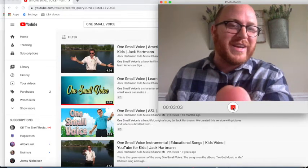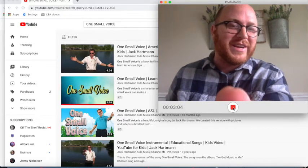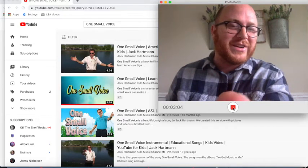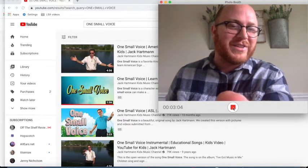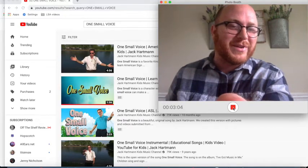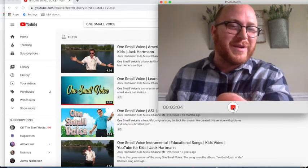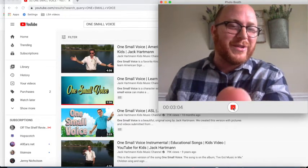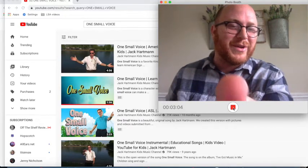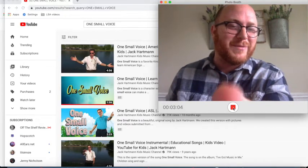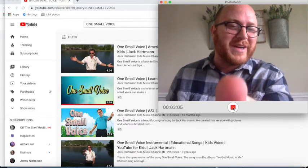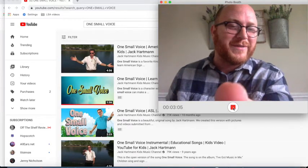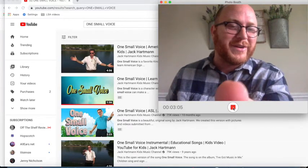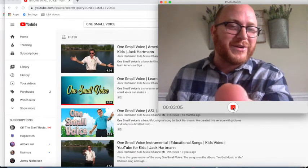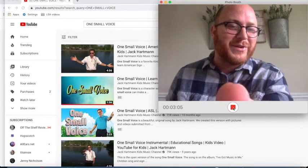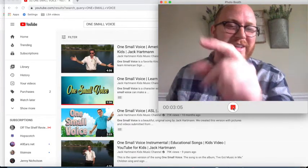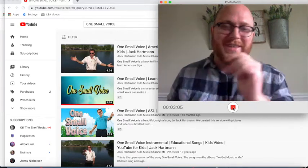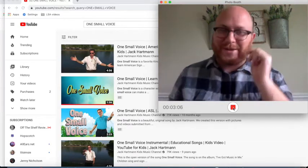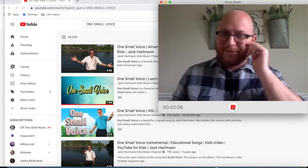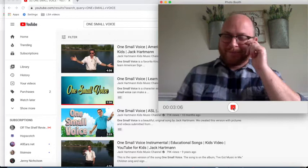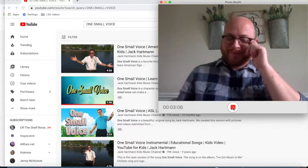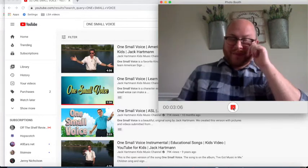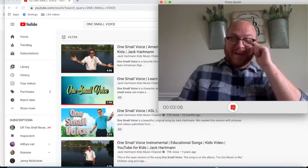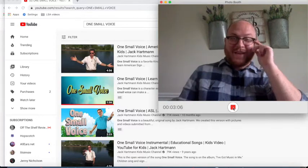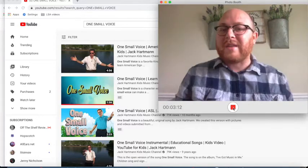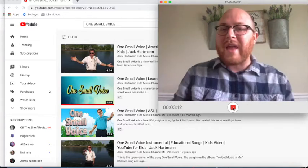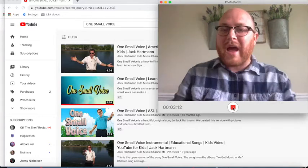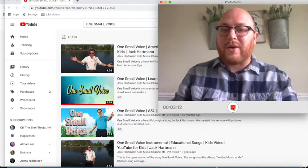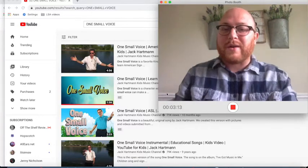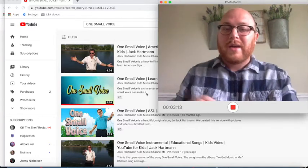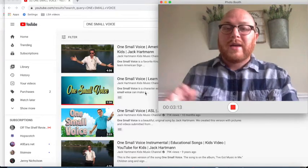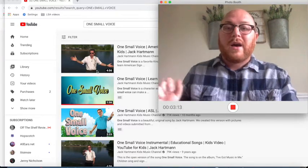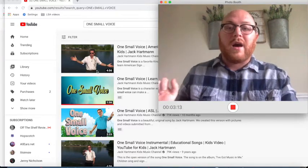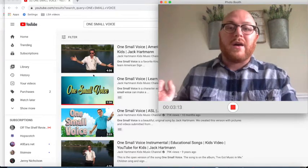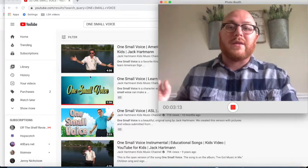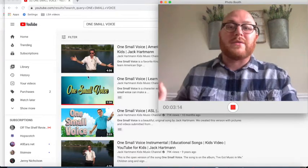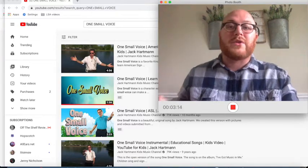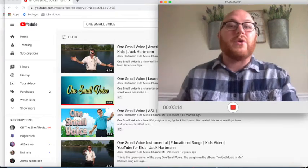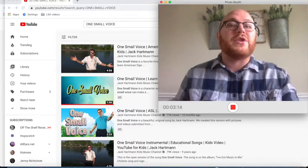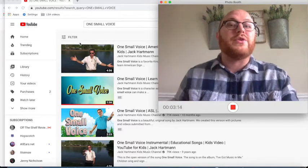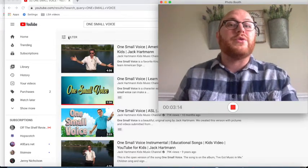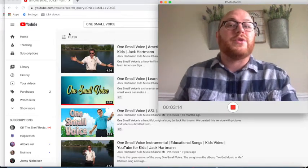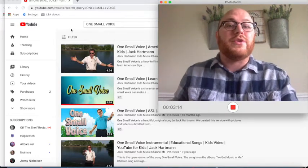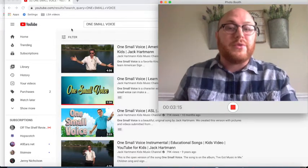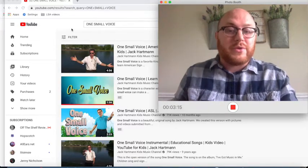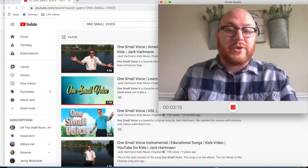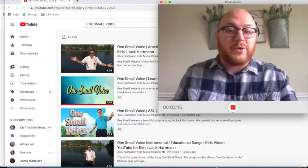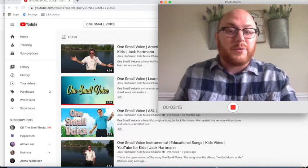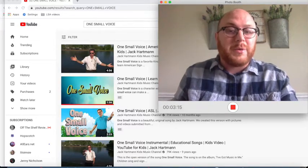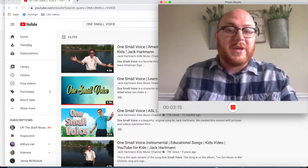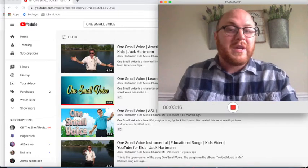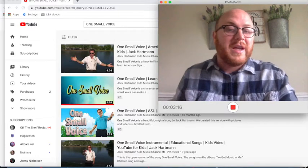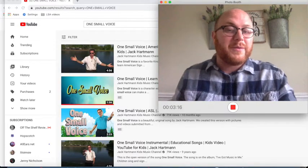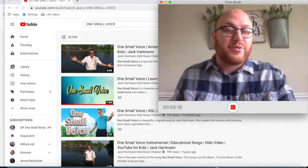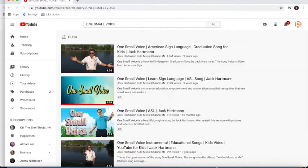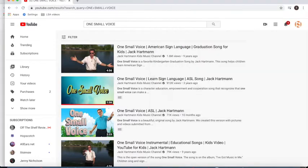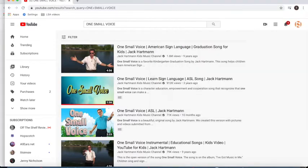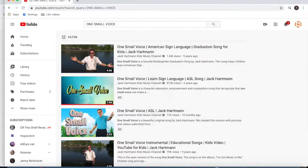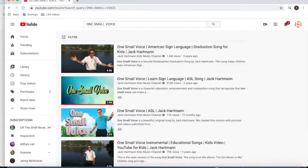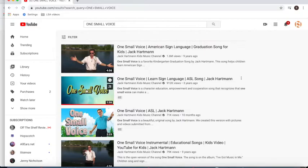here, right below my finger, right there. Now, go to YouTube and press